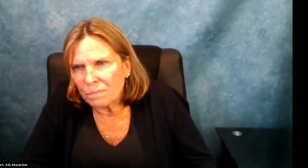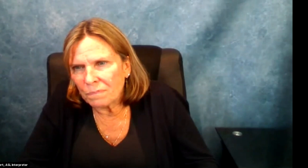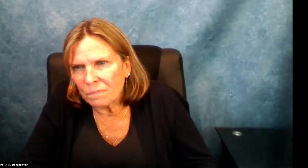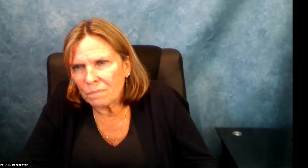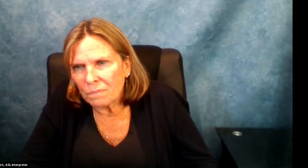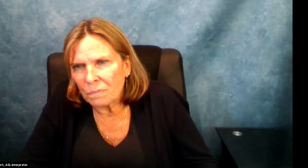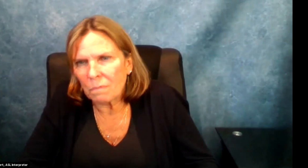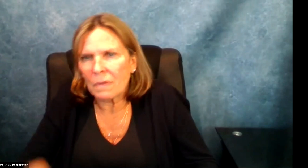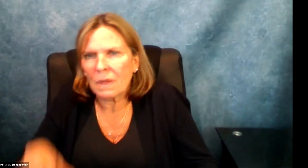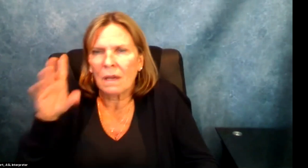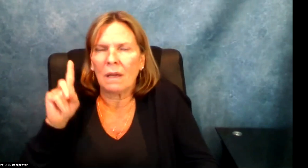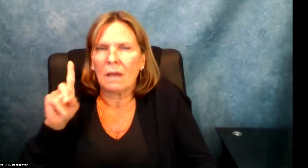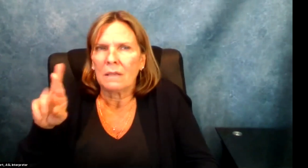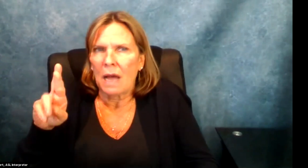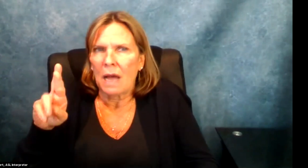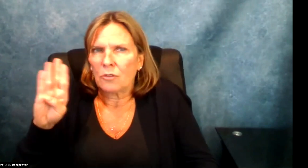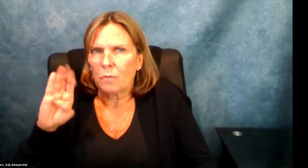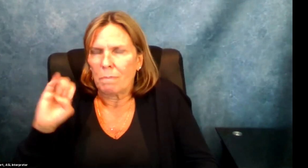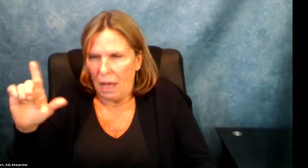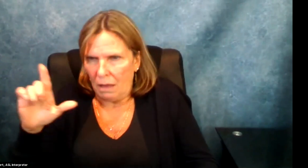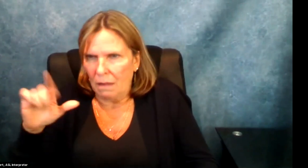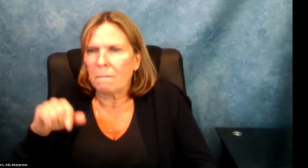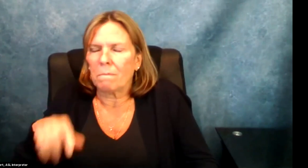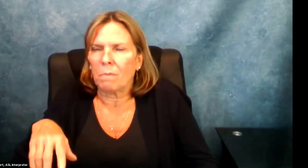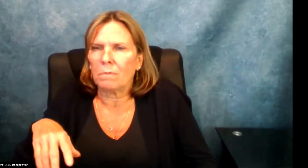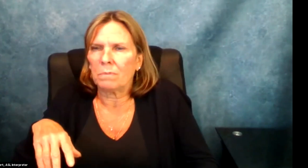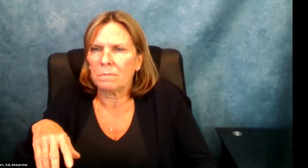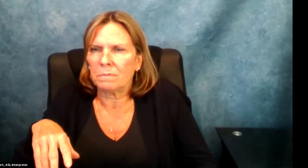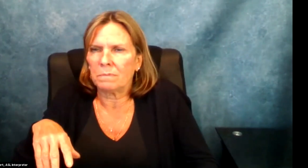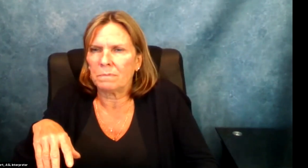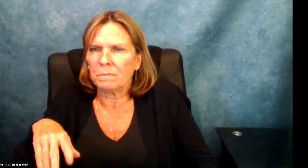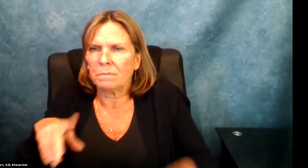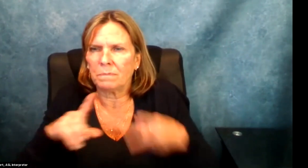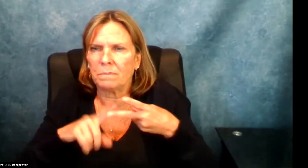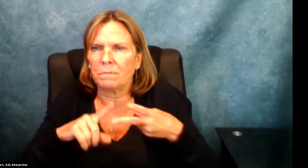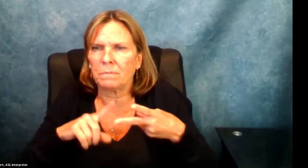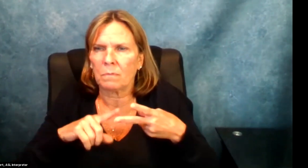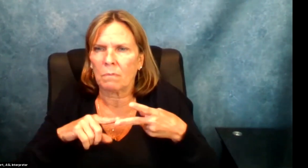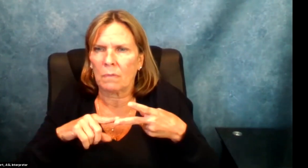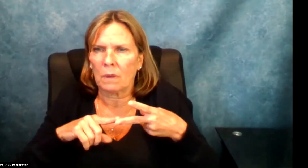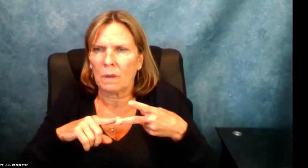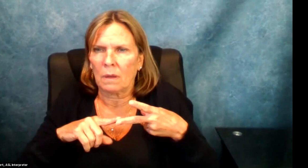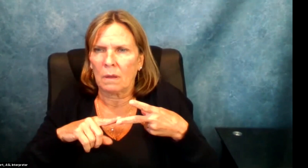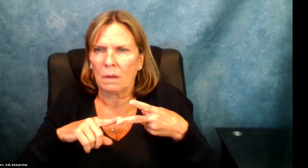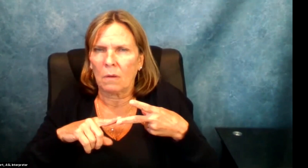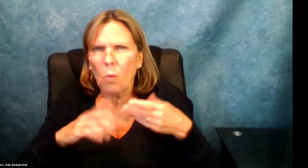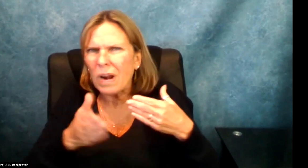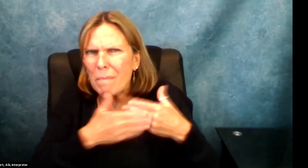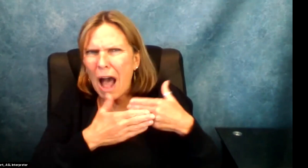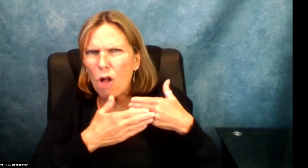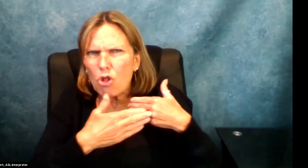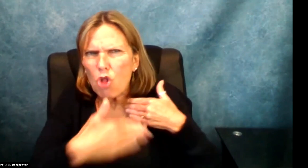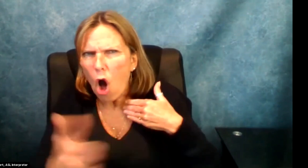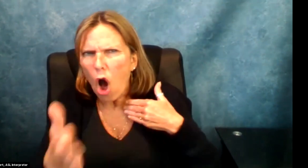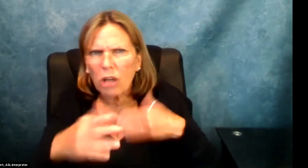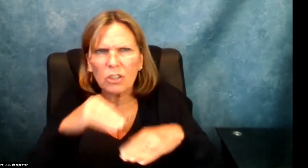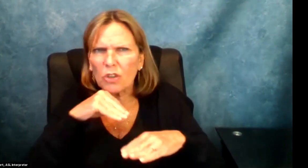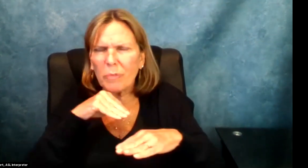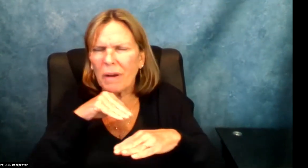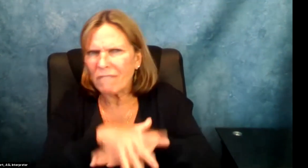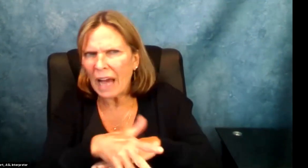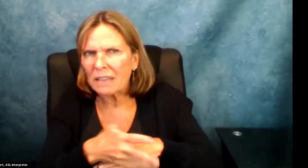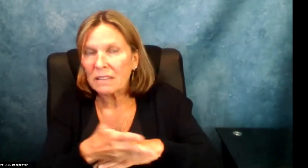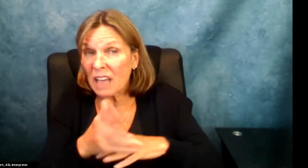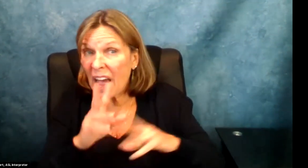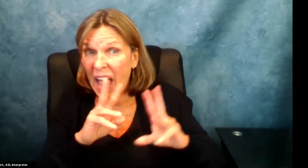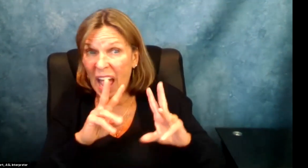line, so I'm gonna go to this one next. What about the unknown long-term unforeseen effects? Have there been issues with side effects that show